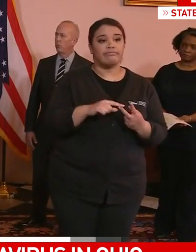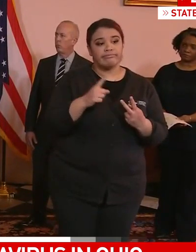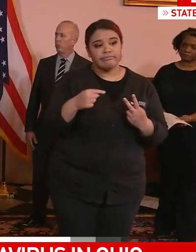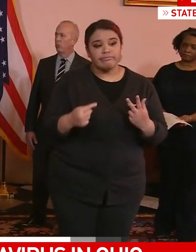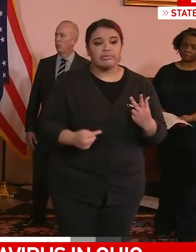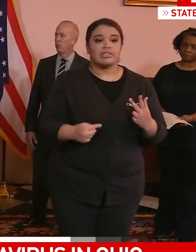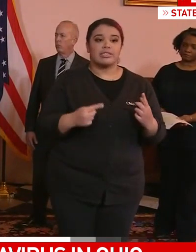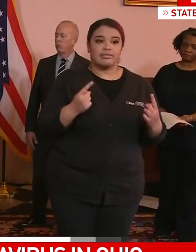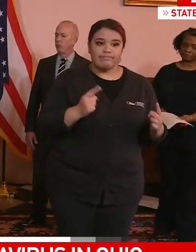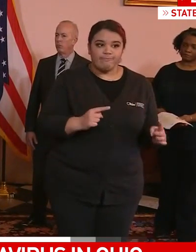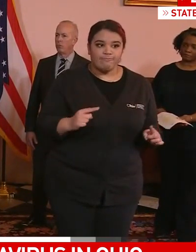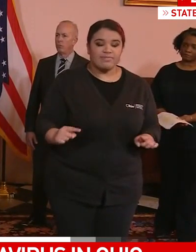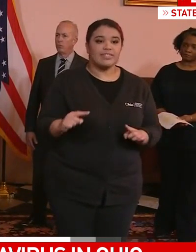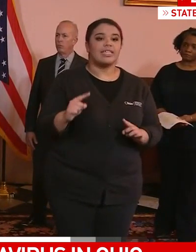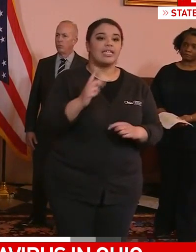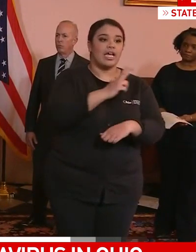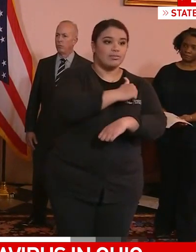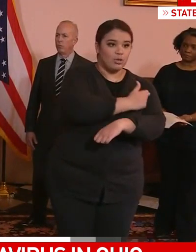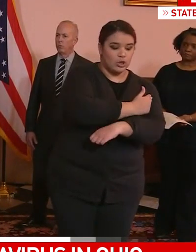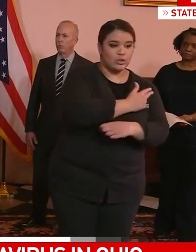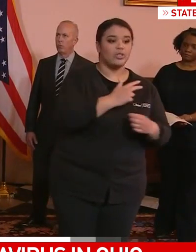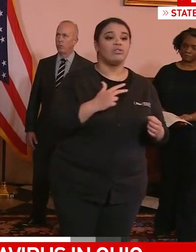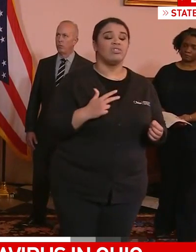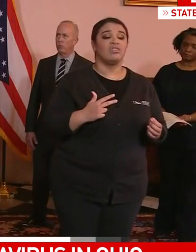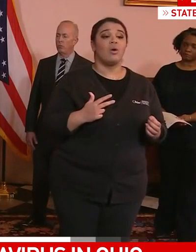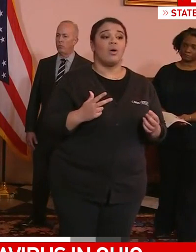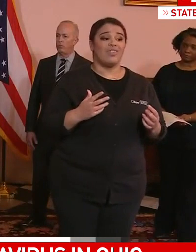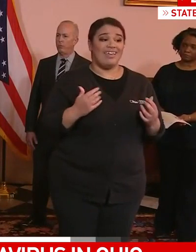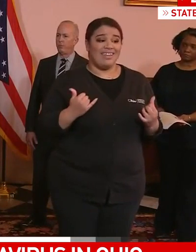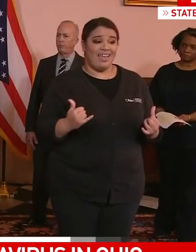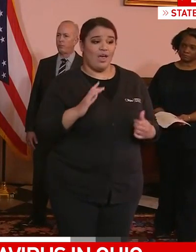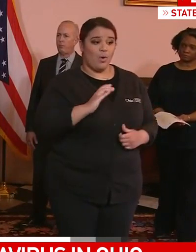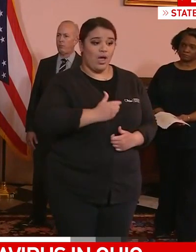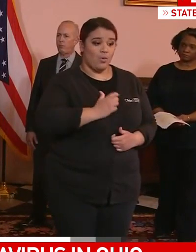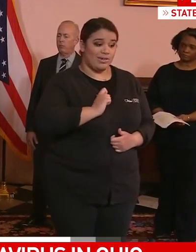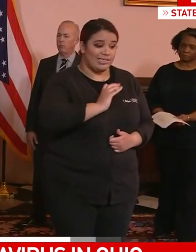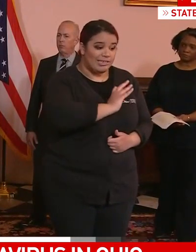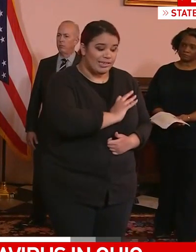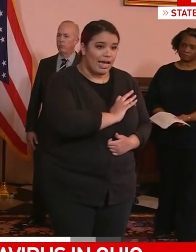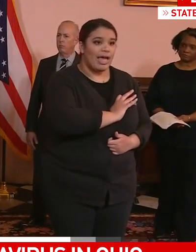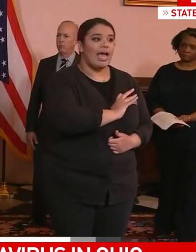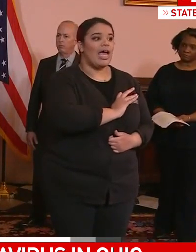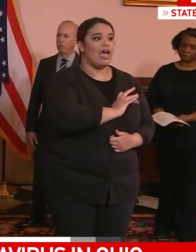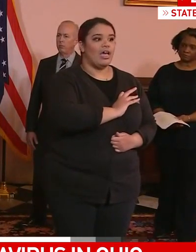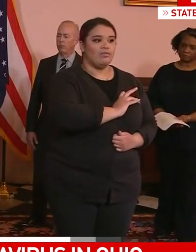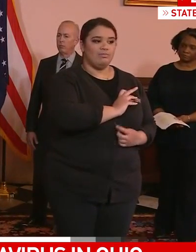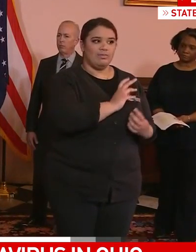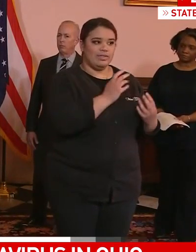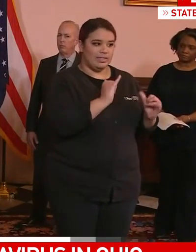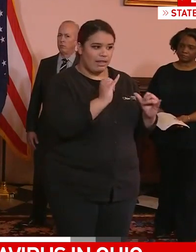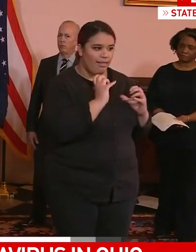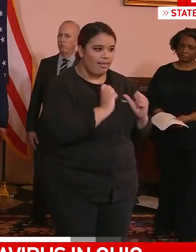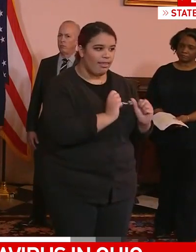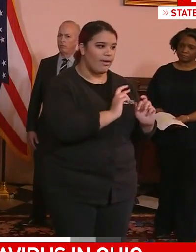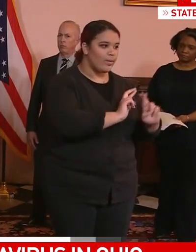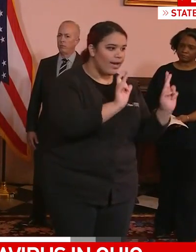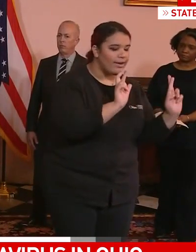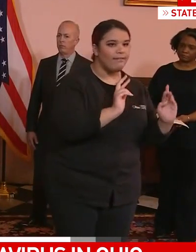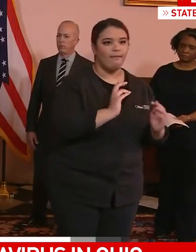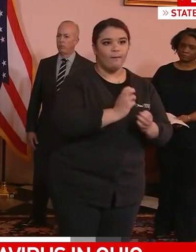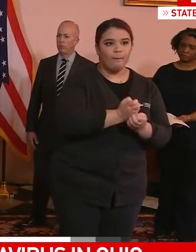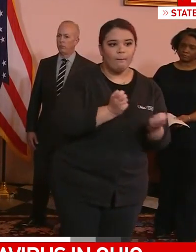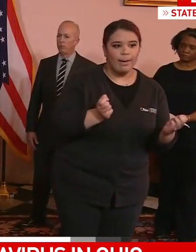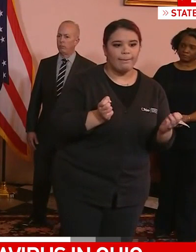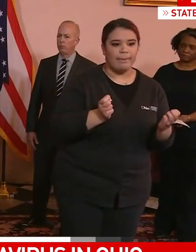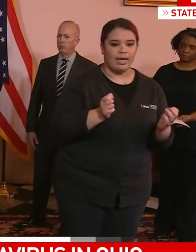that, again, we can preserve personnel, we can preserve beds, we can preserve the personal equipment, protection